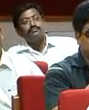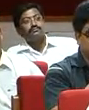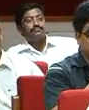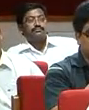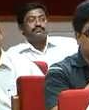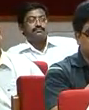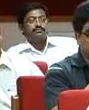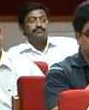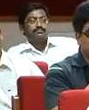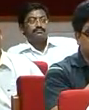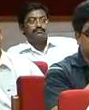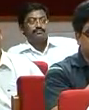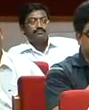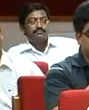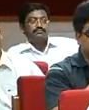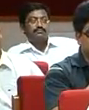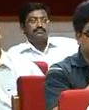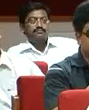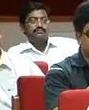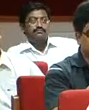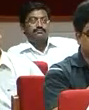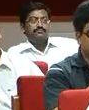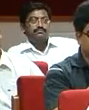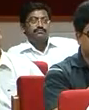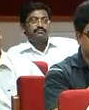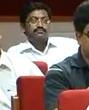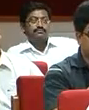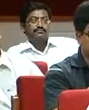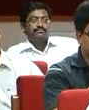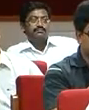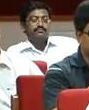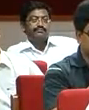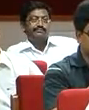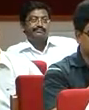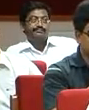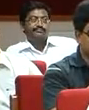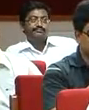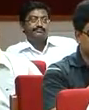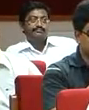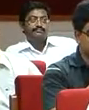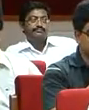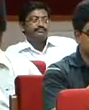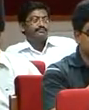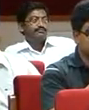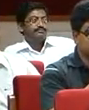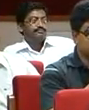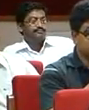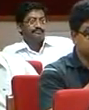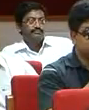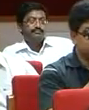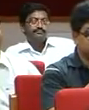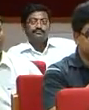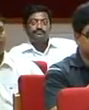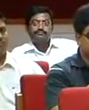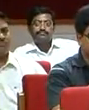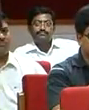alone. Because that is not what we are covering either by the CRPD. See, the factor of the impairment cannot be